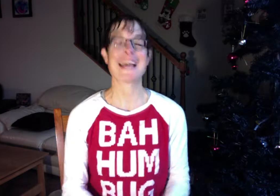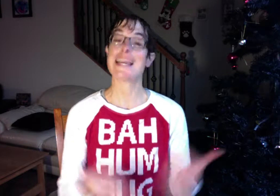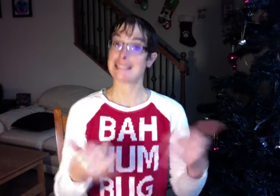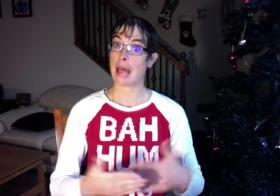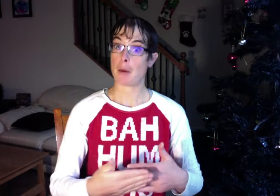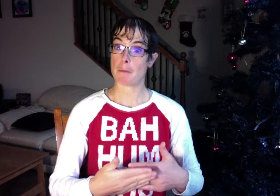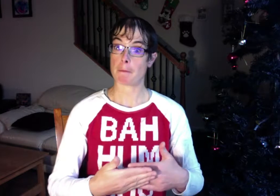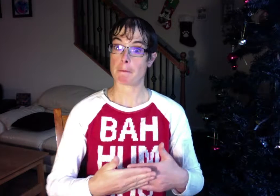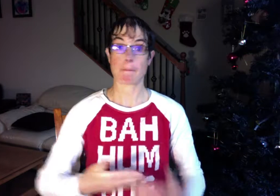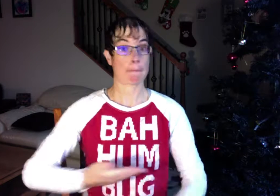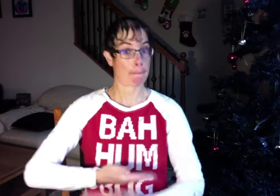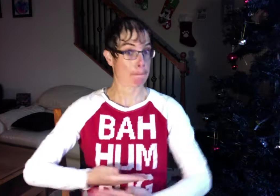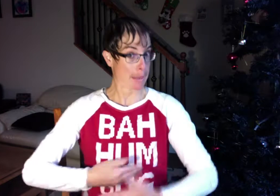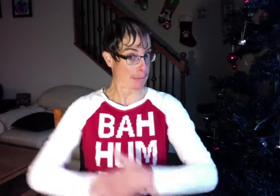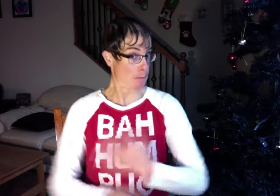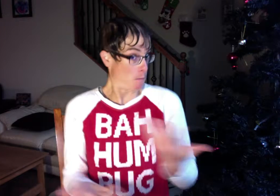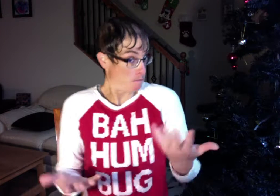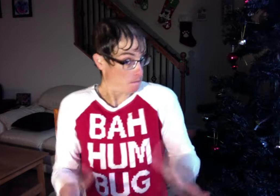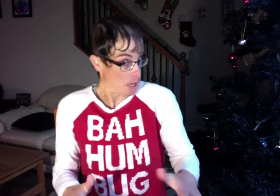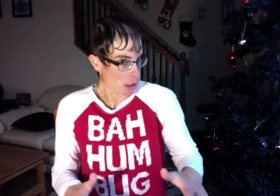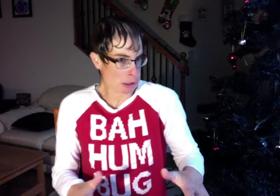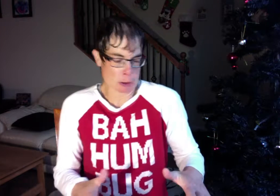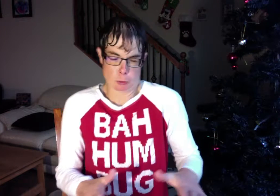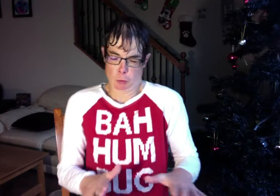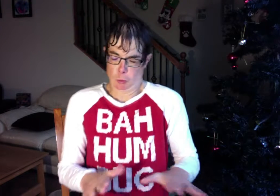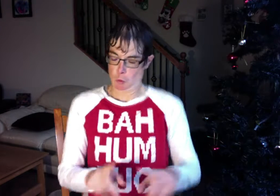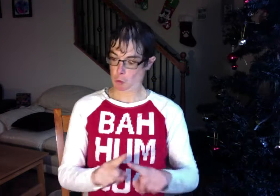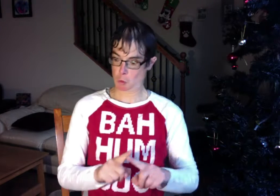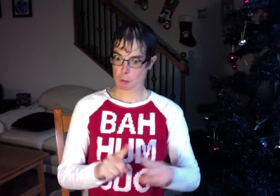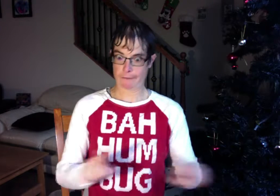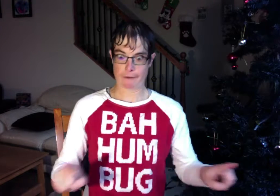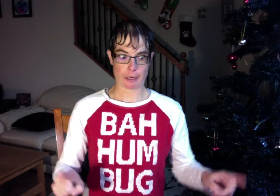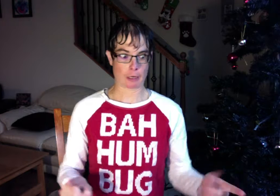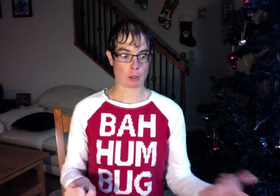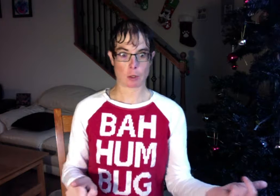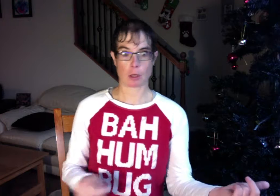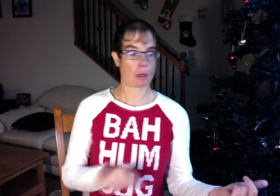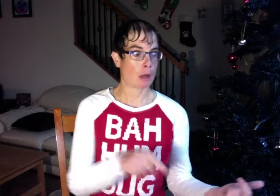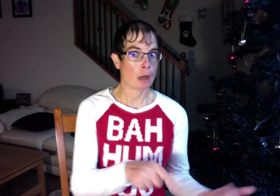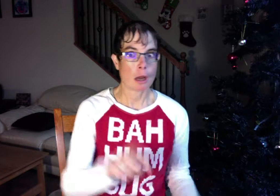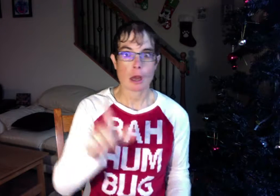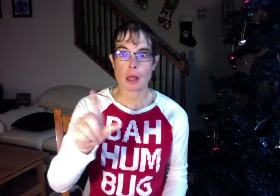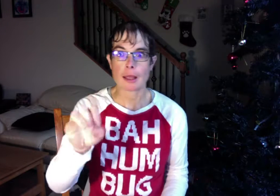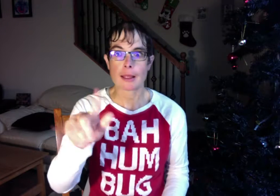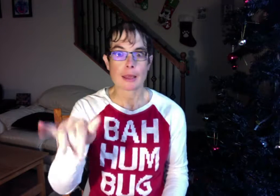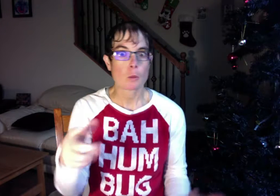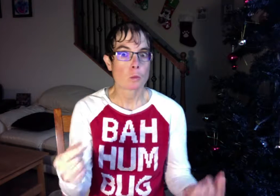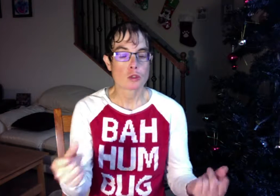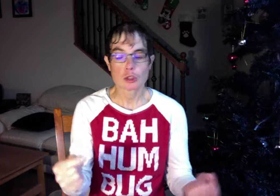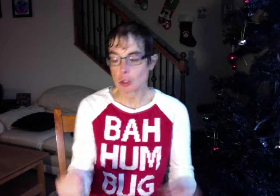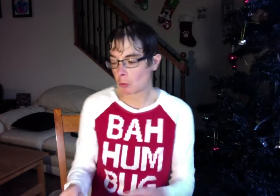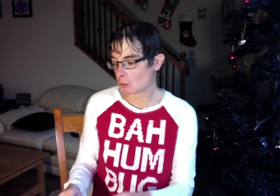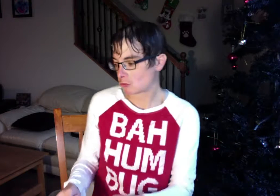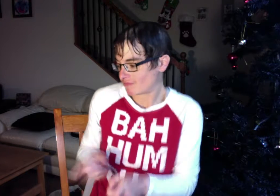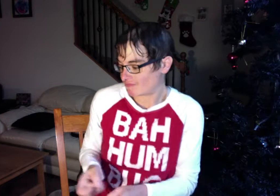born, it was a different story. Lily took her things back. She pinched his tail, and